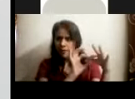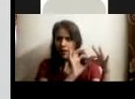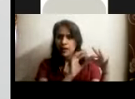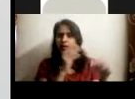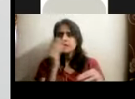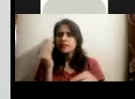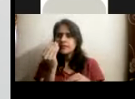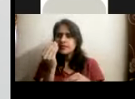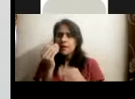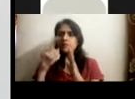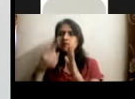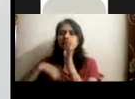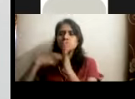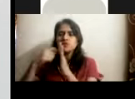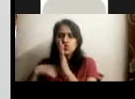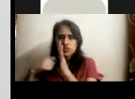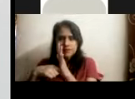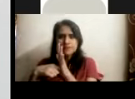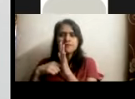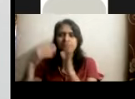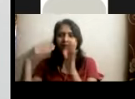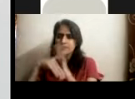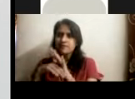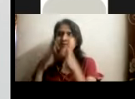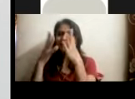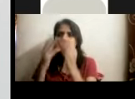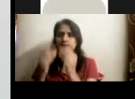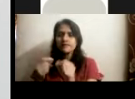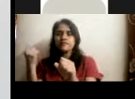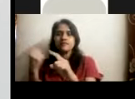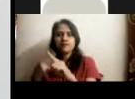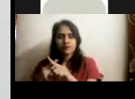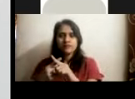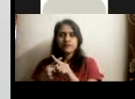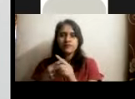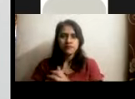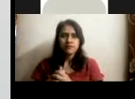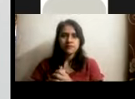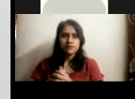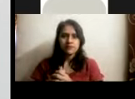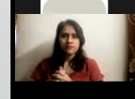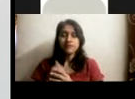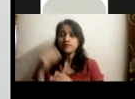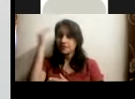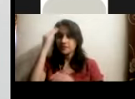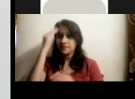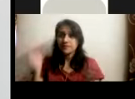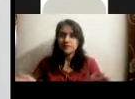solve a certain social problem that exists there, while also enhancing the knowledge and maybe